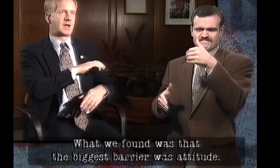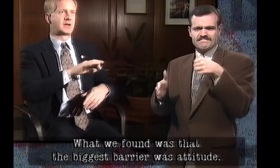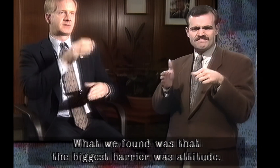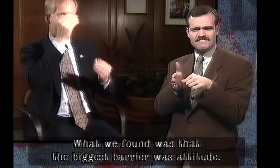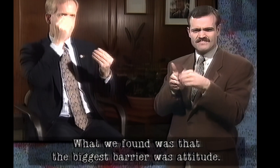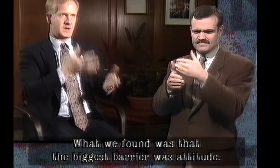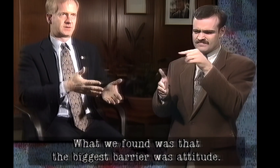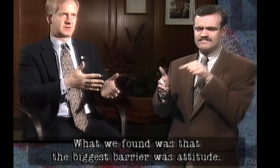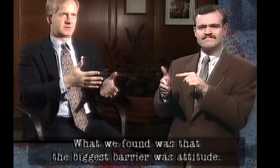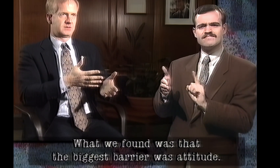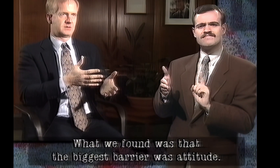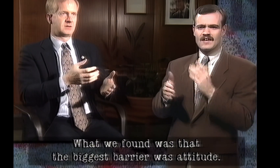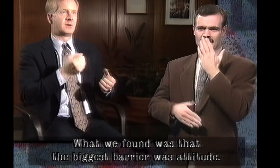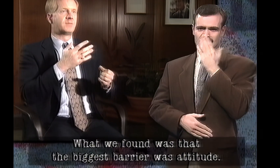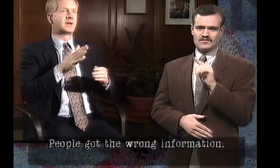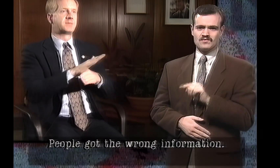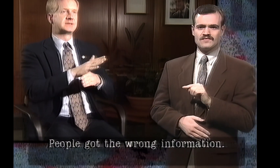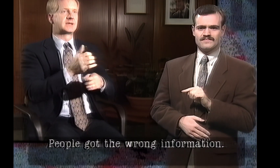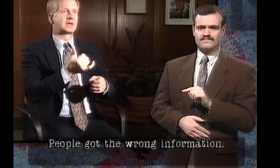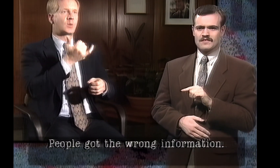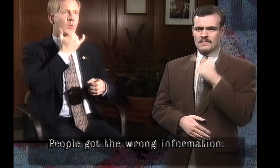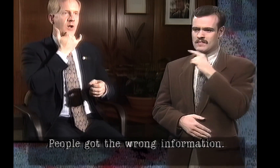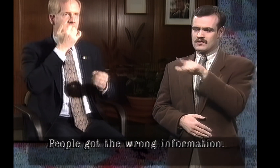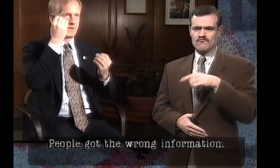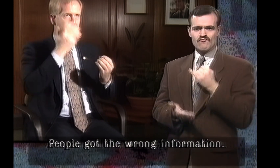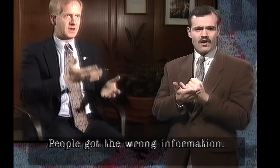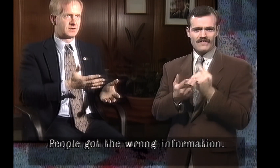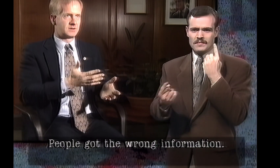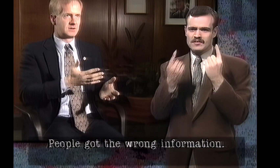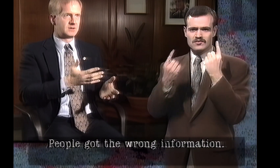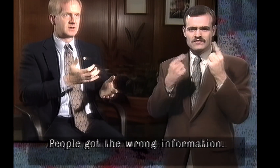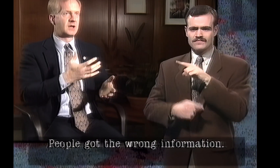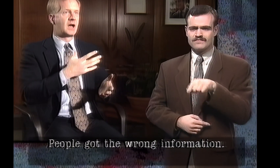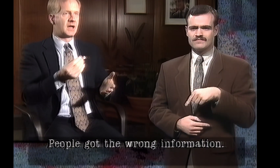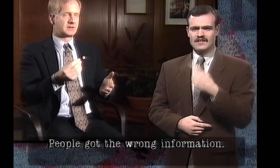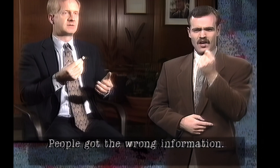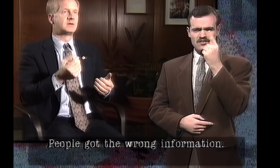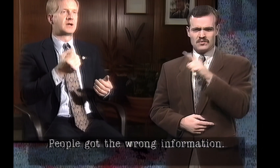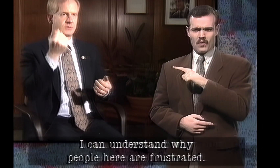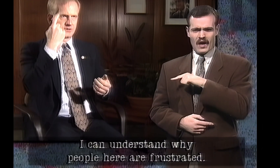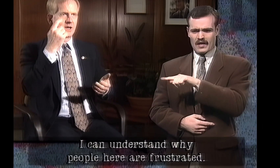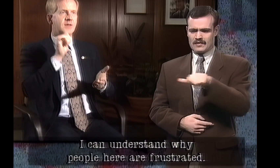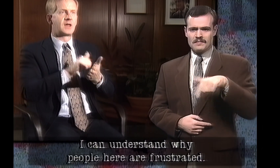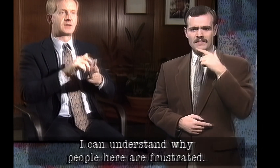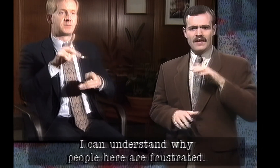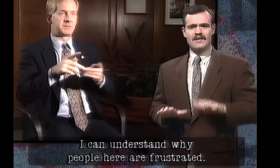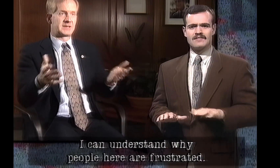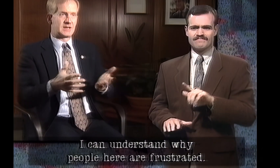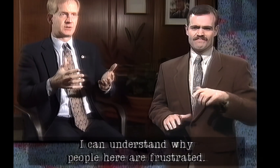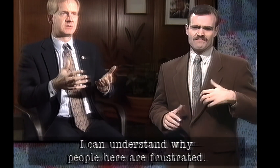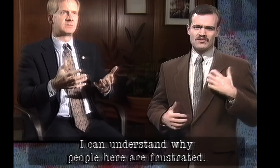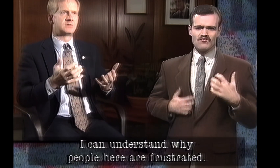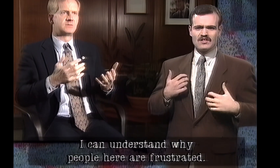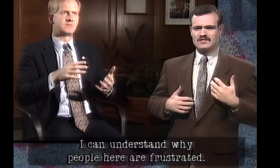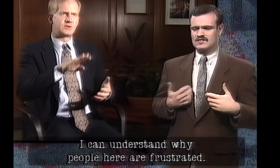was attitude. That people got the wrong information. And I